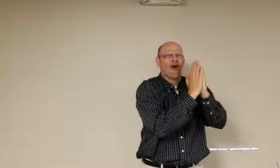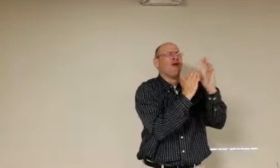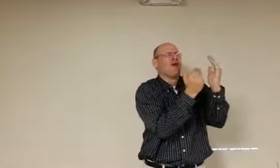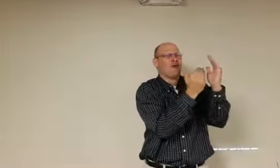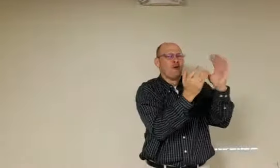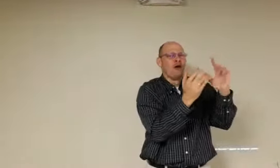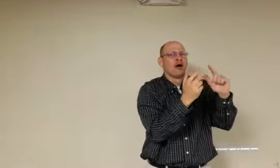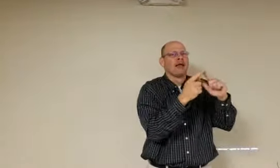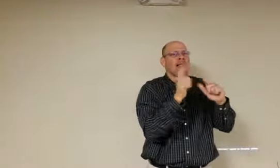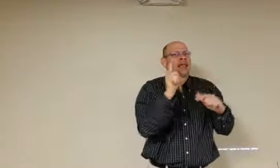and they were in prayer.